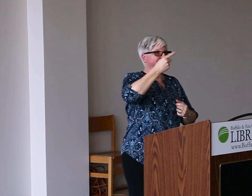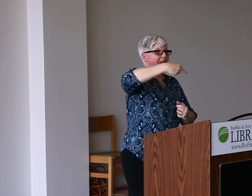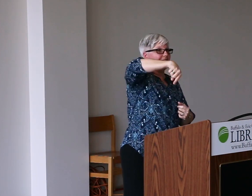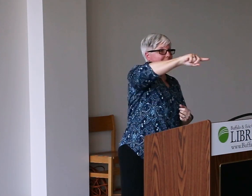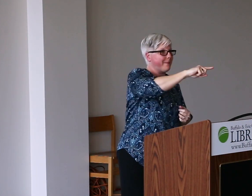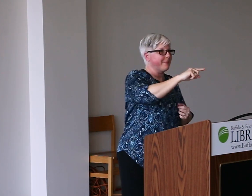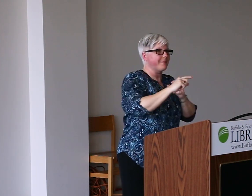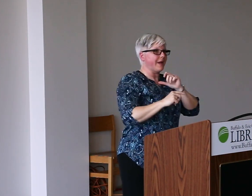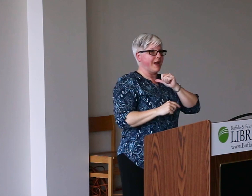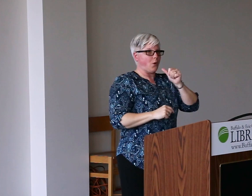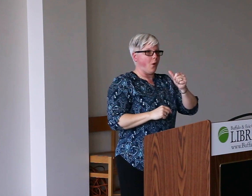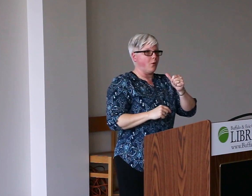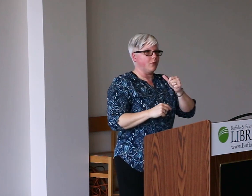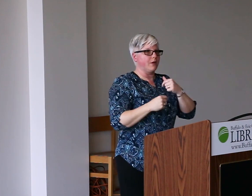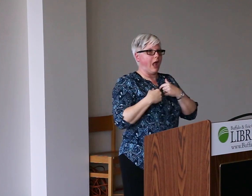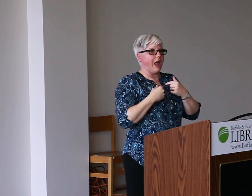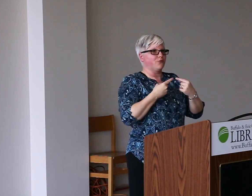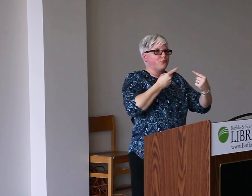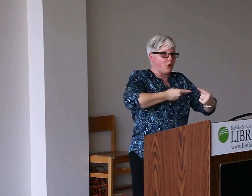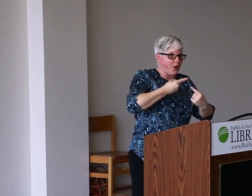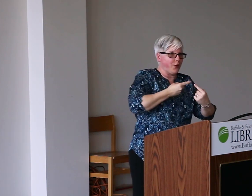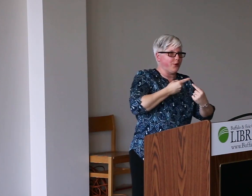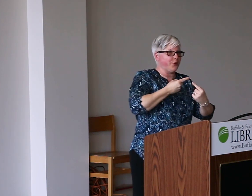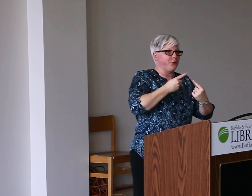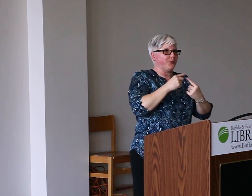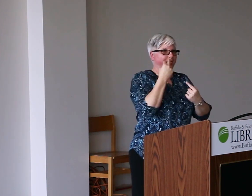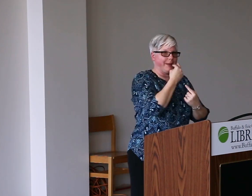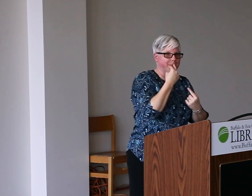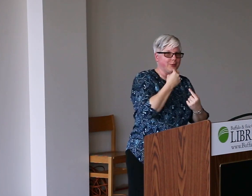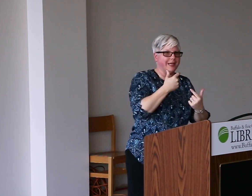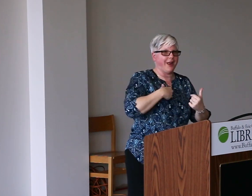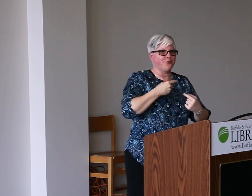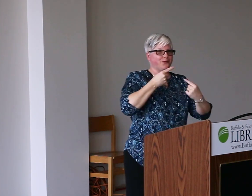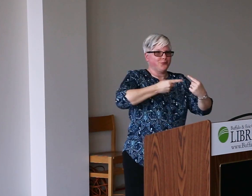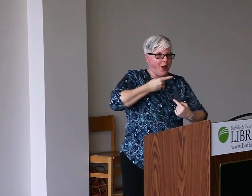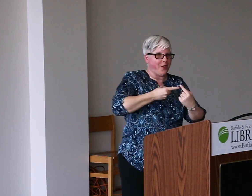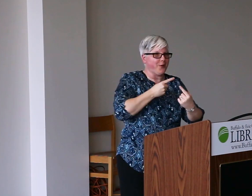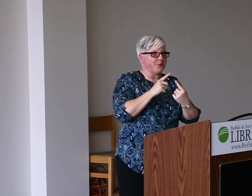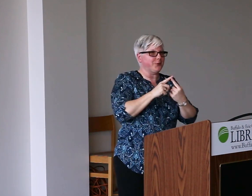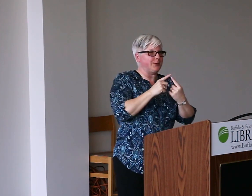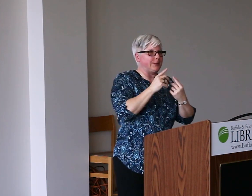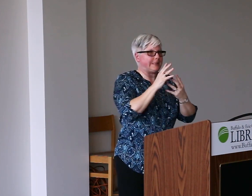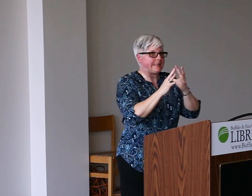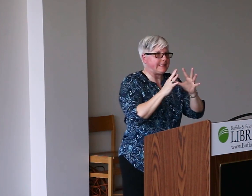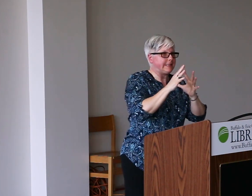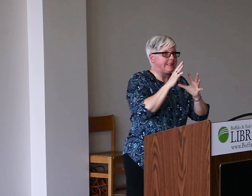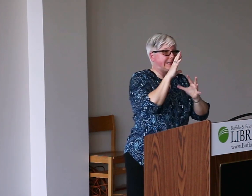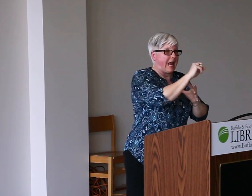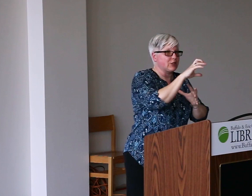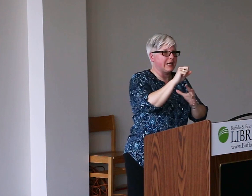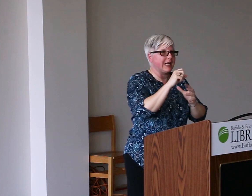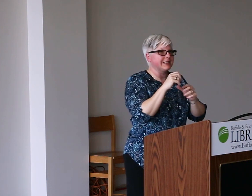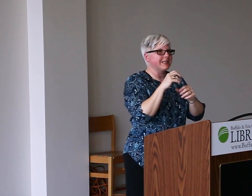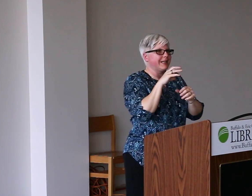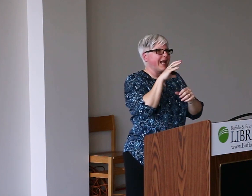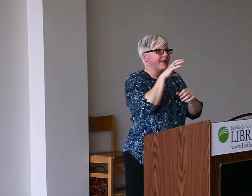have assumptions that I understand them, but I don't. I struggle to lip read. I struggle to